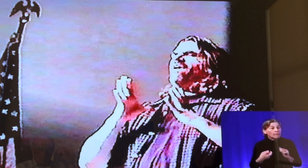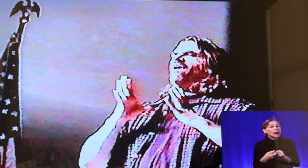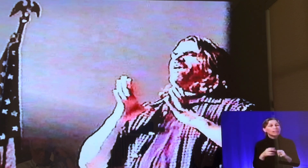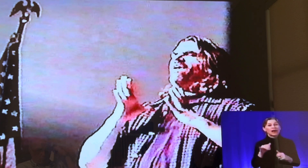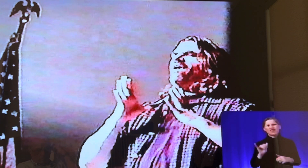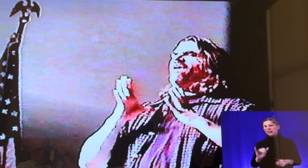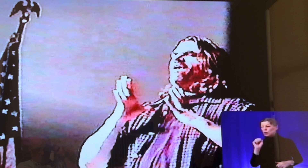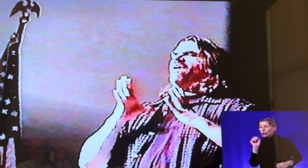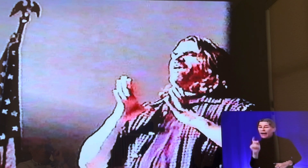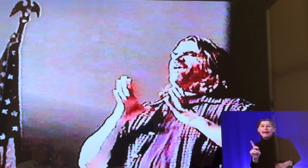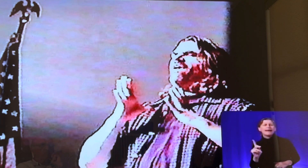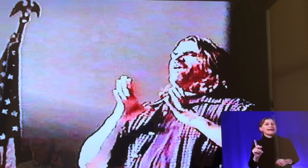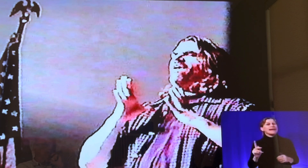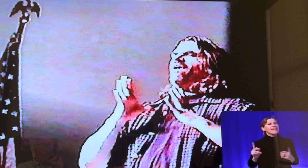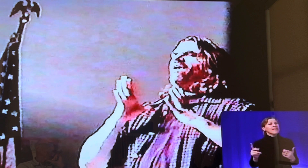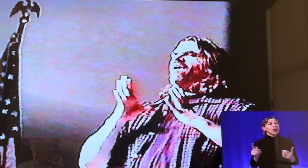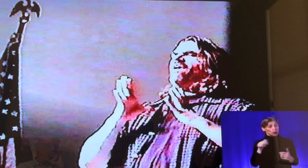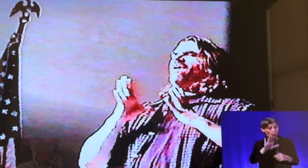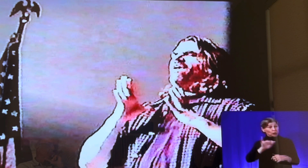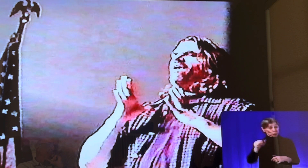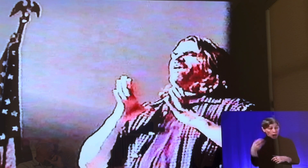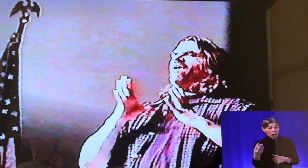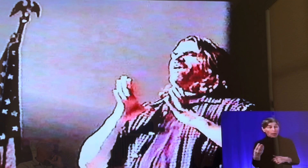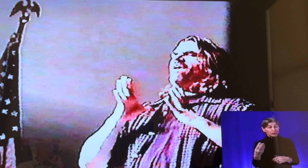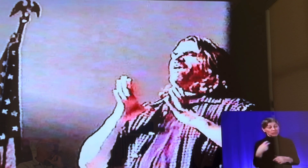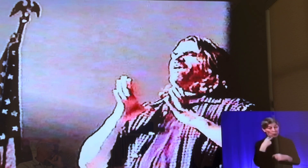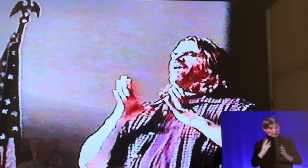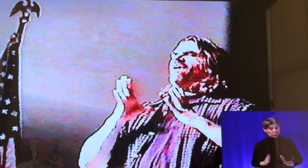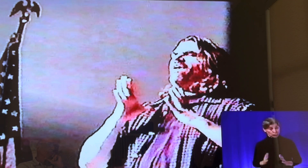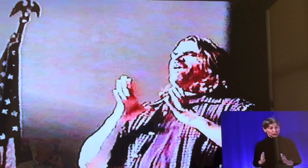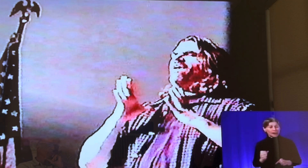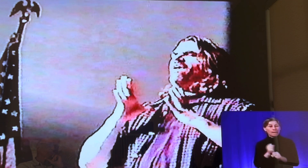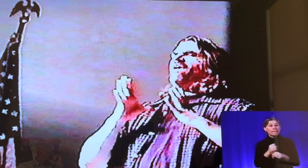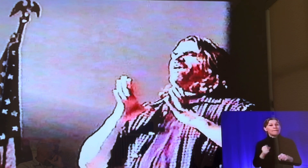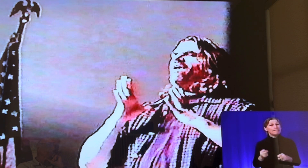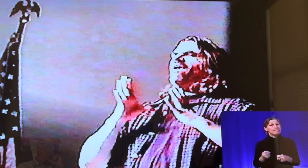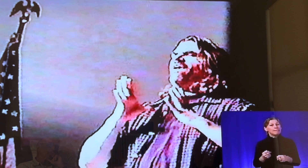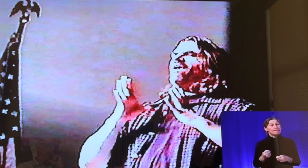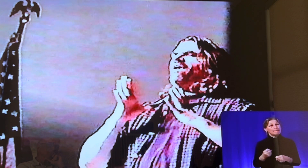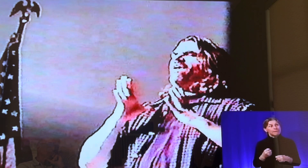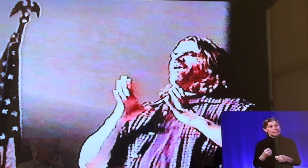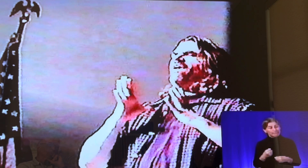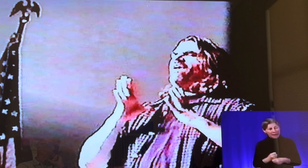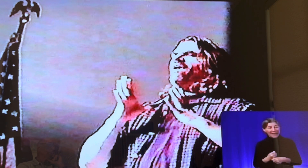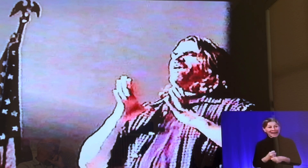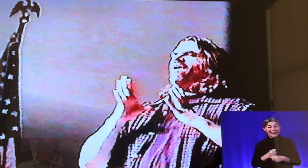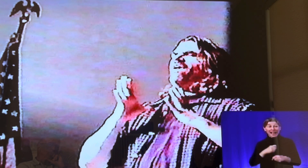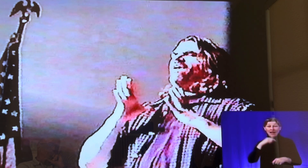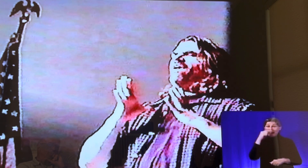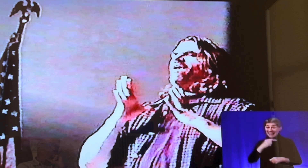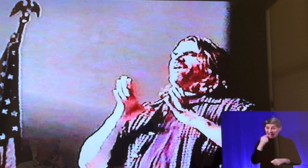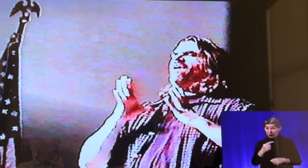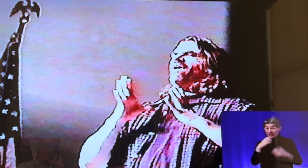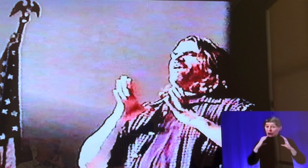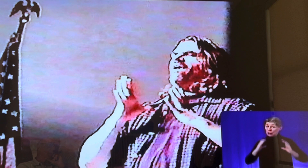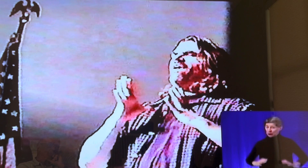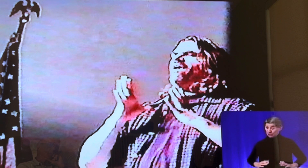okay. Your job as the voicer is to make it fall on the ears of the hearing consumer in such a